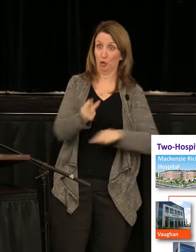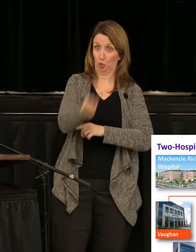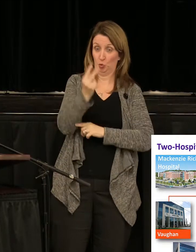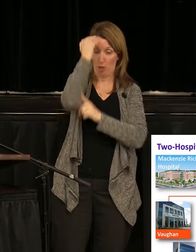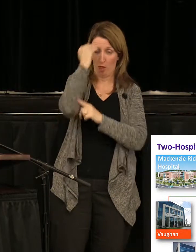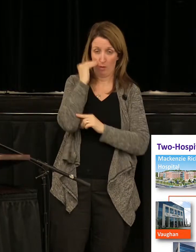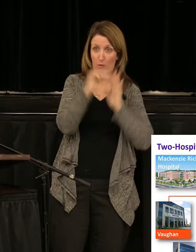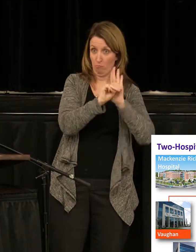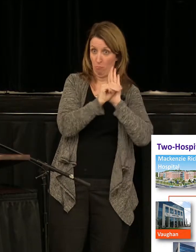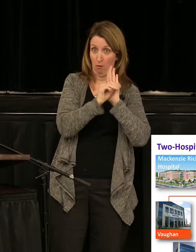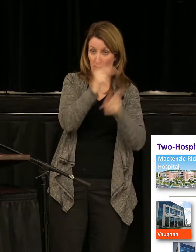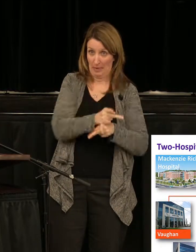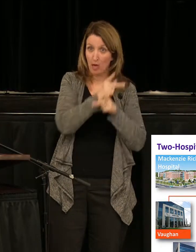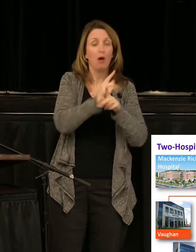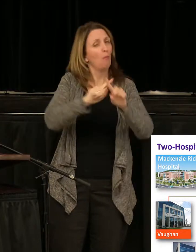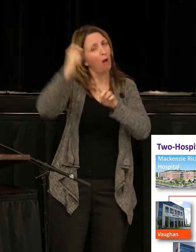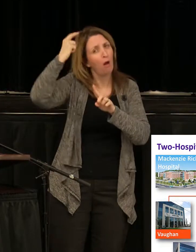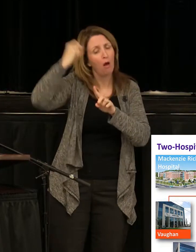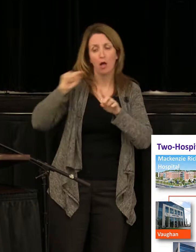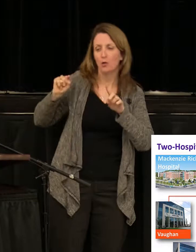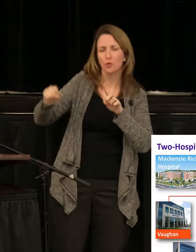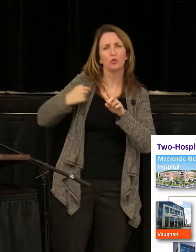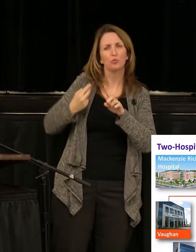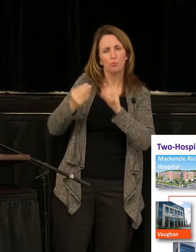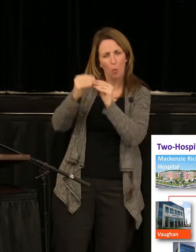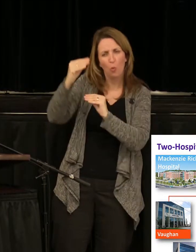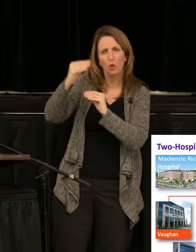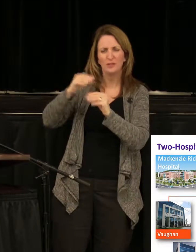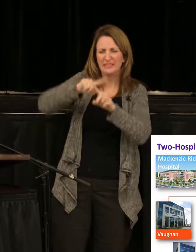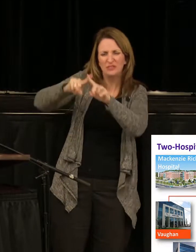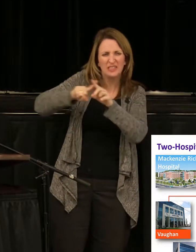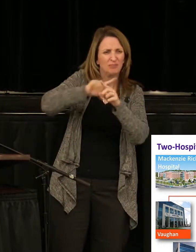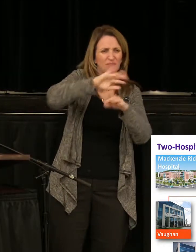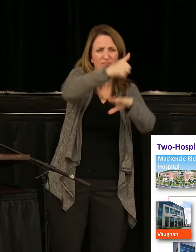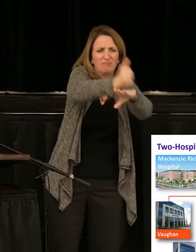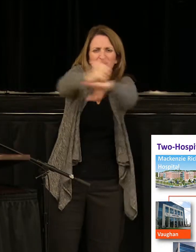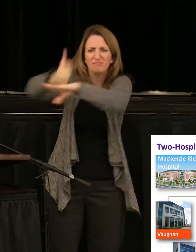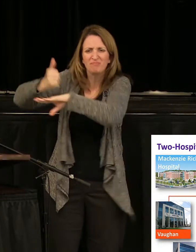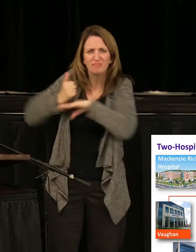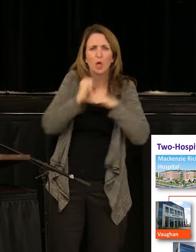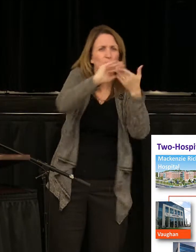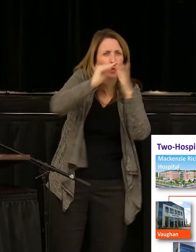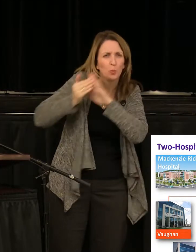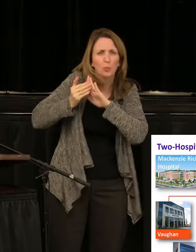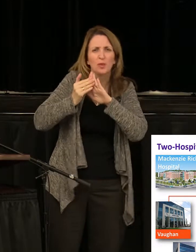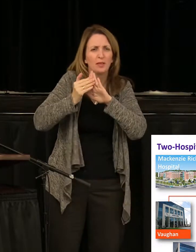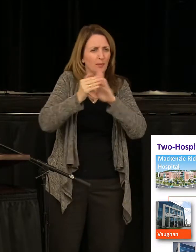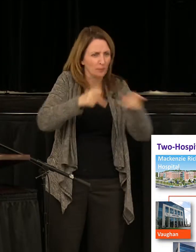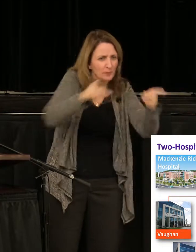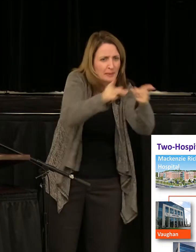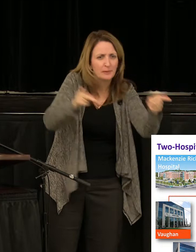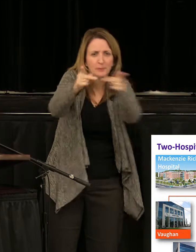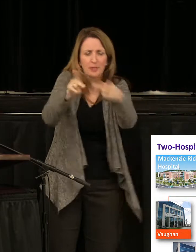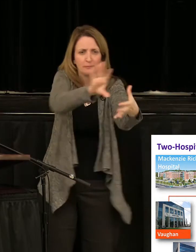there's actually more than two sites to Mackenzie Health, and we actually have many community sites where the service delivery of healthcare